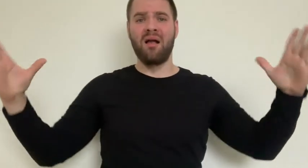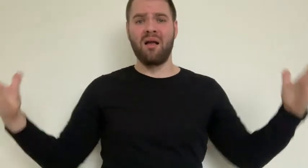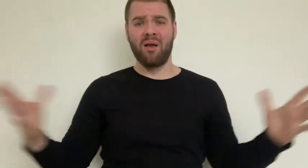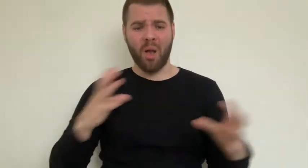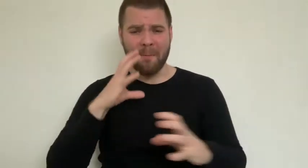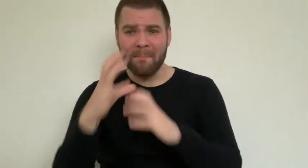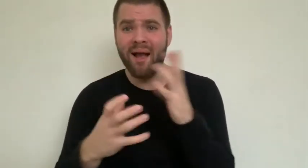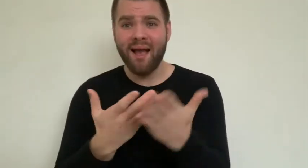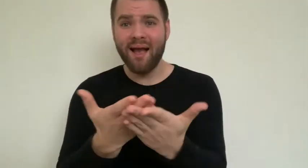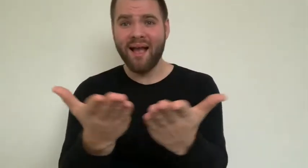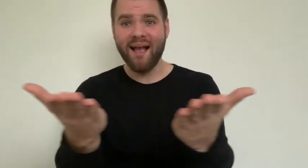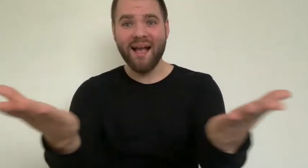a